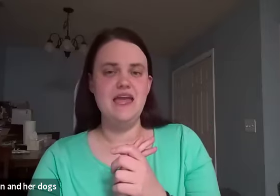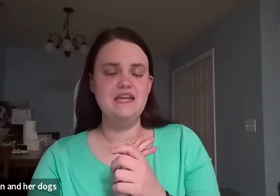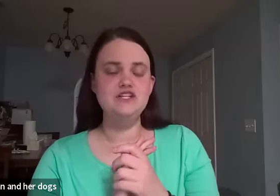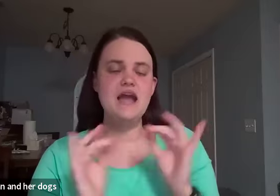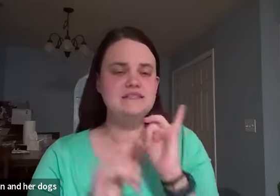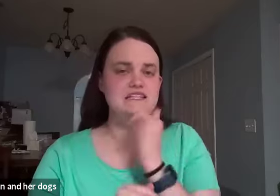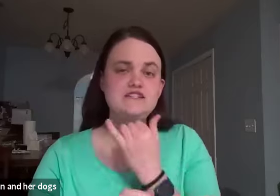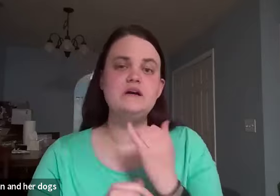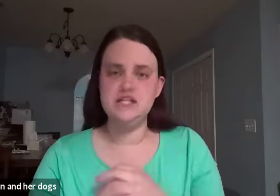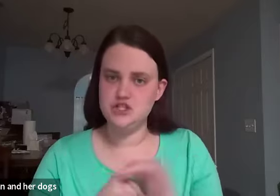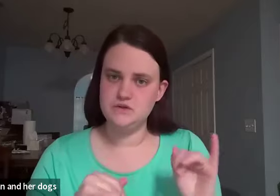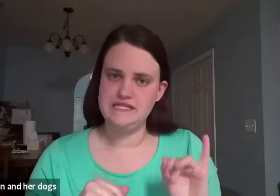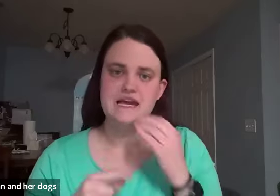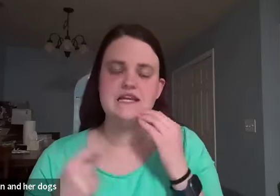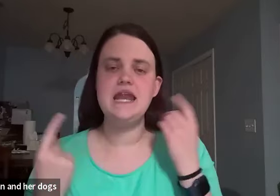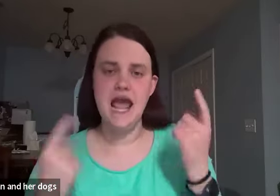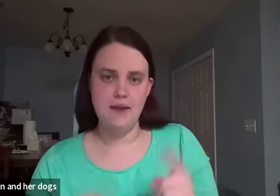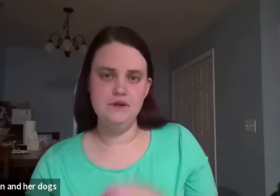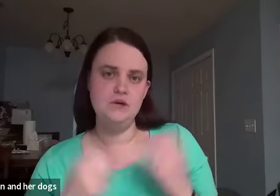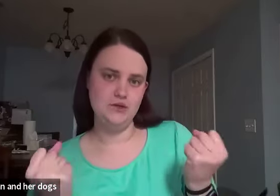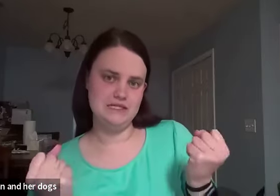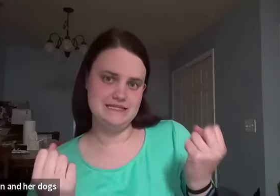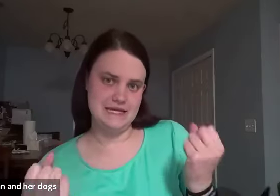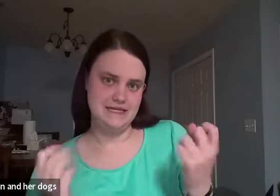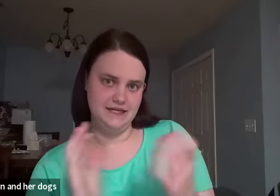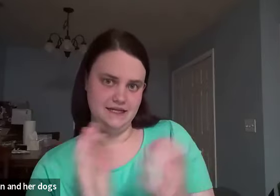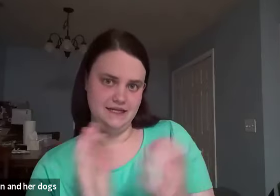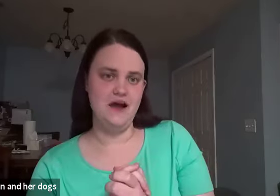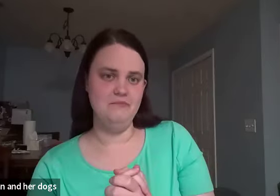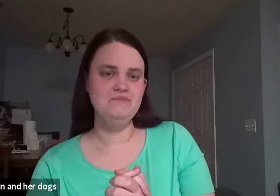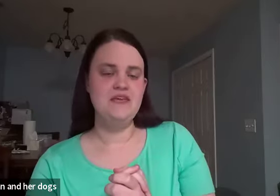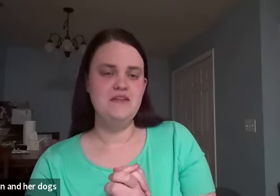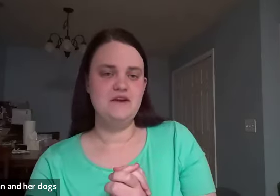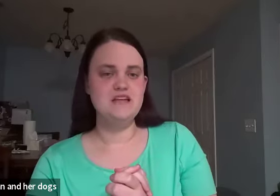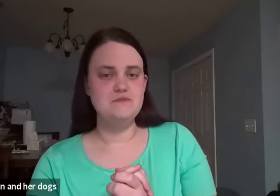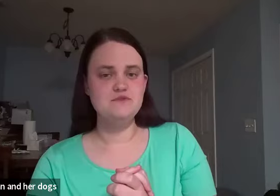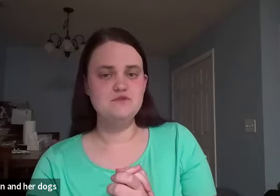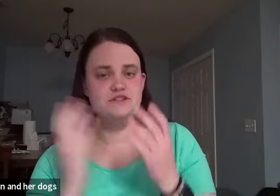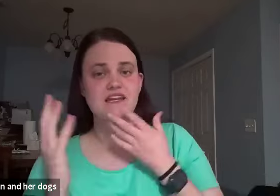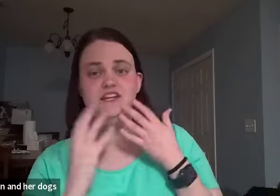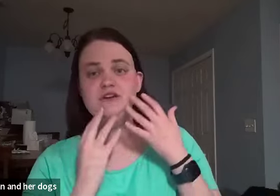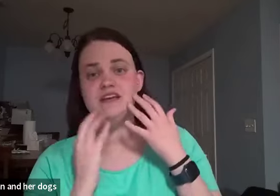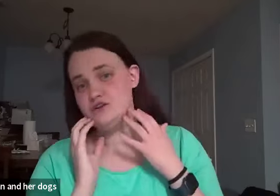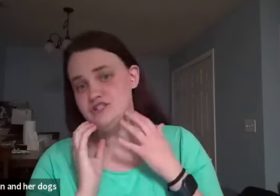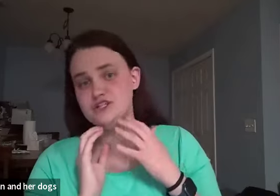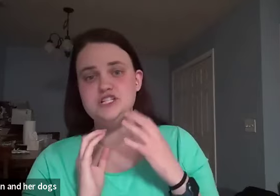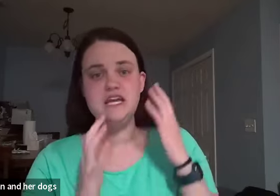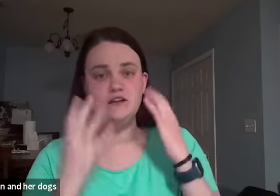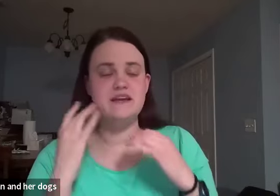the accidental injuries that can happen when you are signing. There are times where you're signing and you can get close to your chin, your